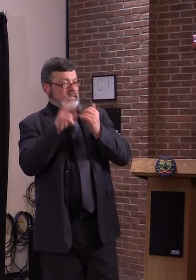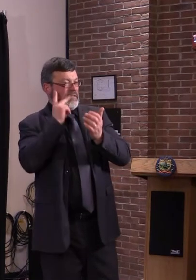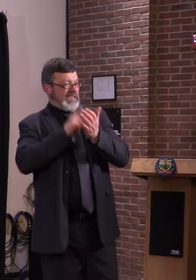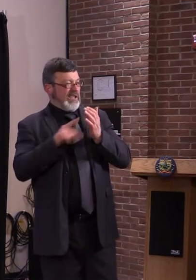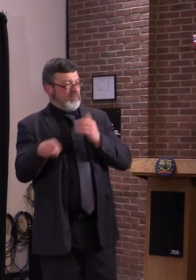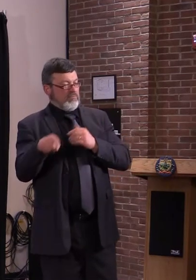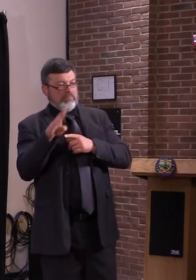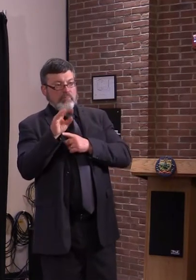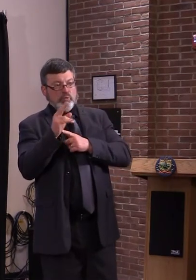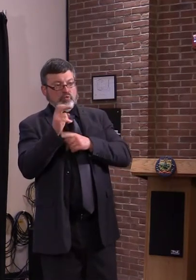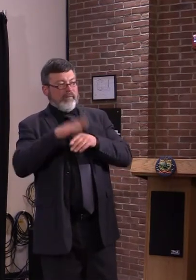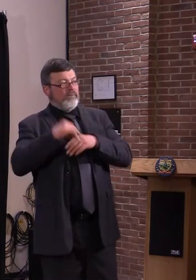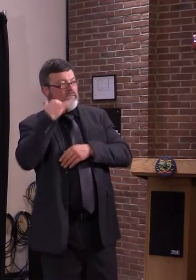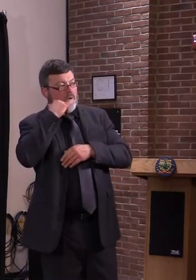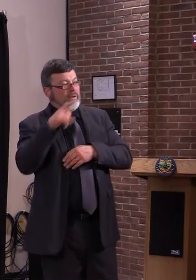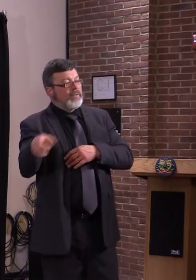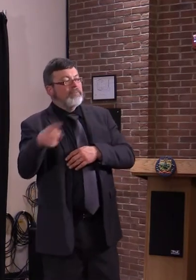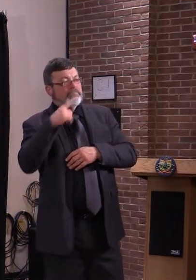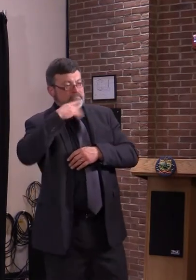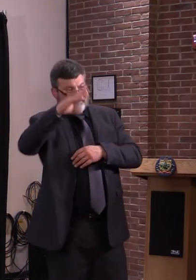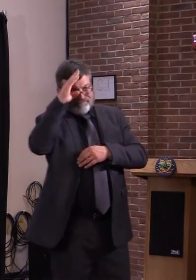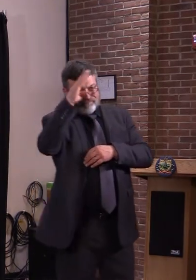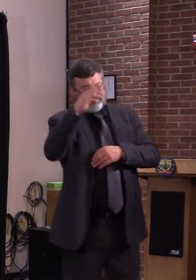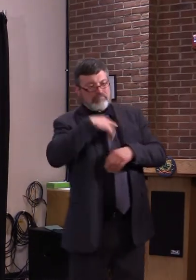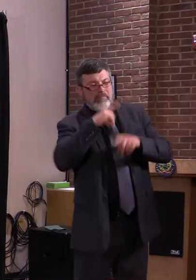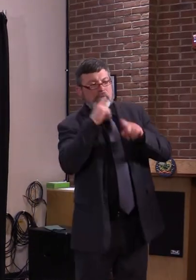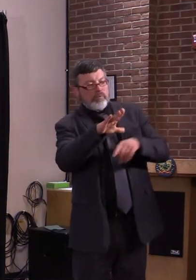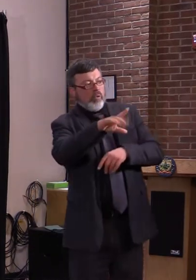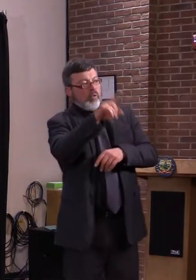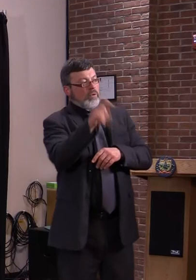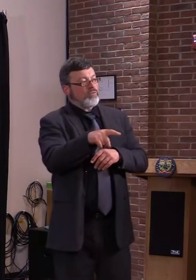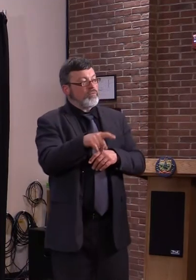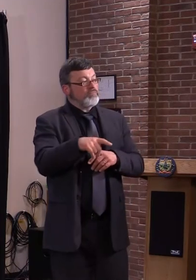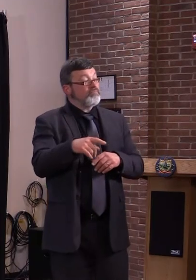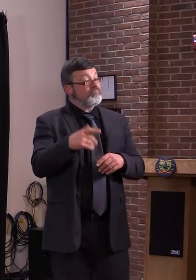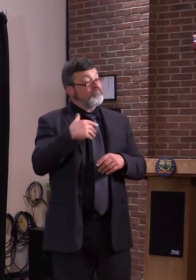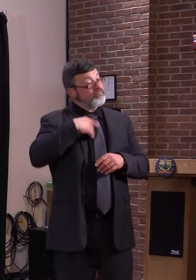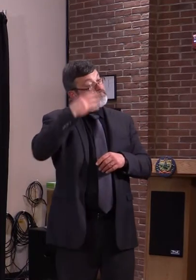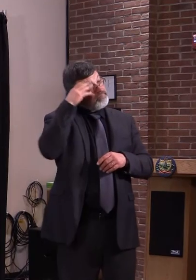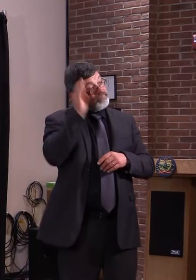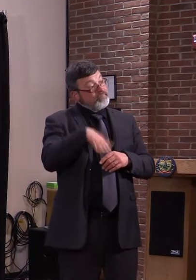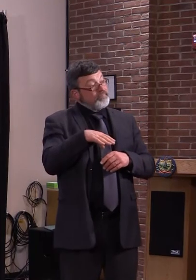Yes, good afternoon. Thank you. To my knowledge, we haven't seen any